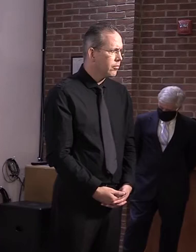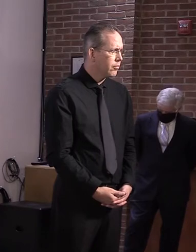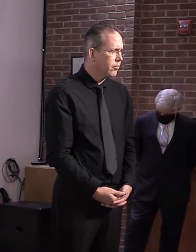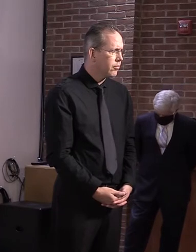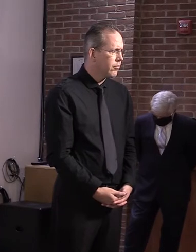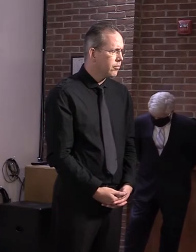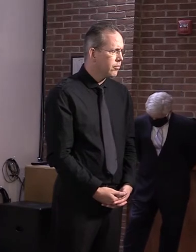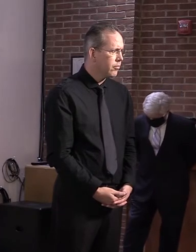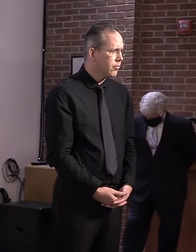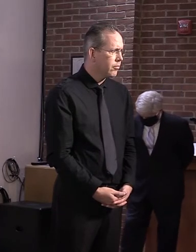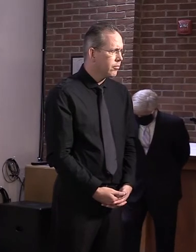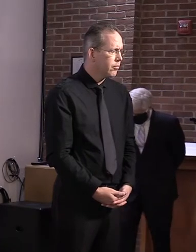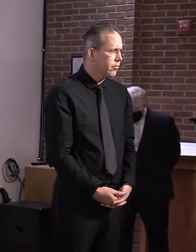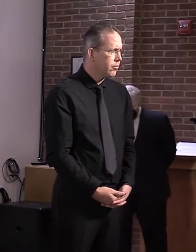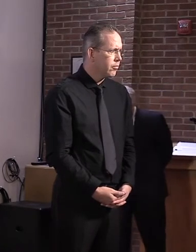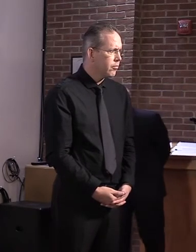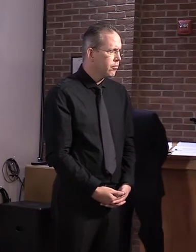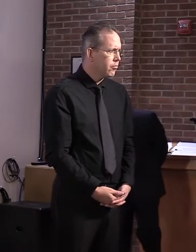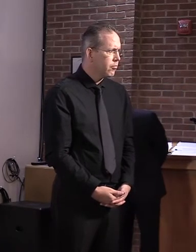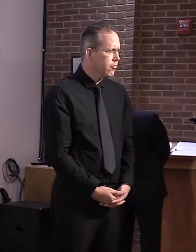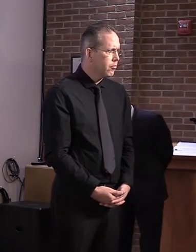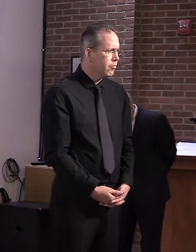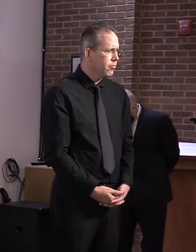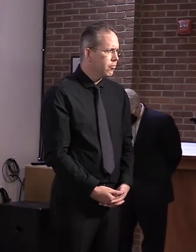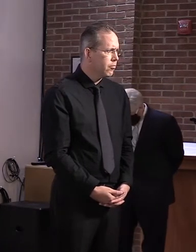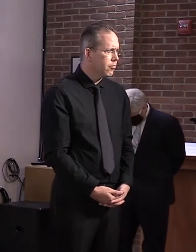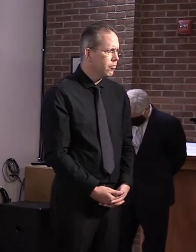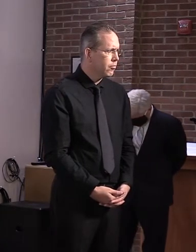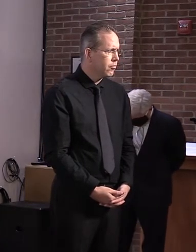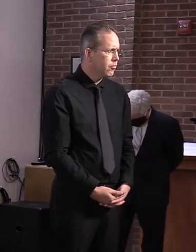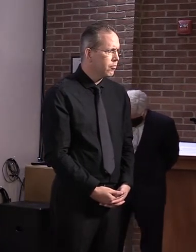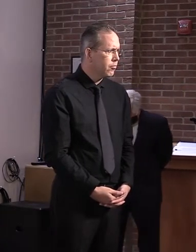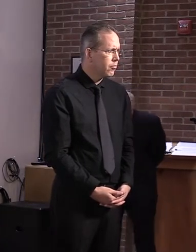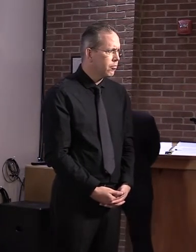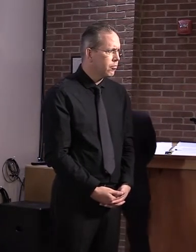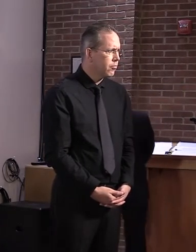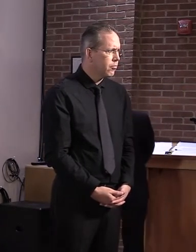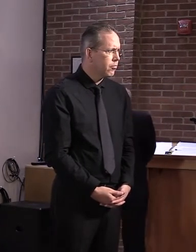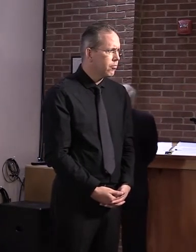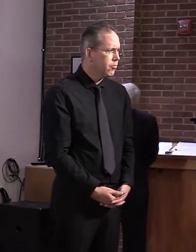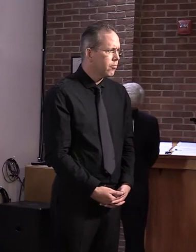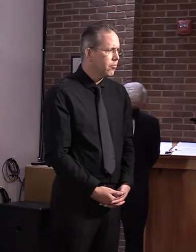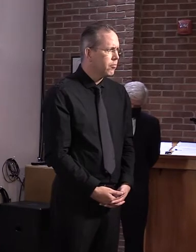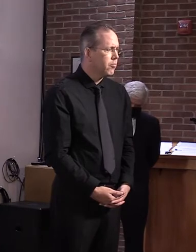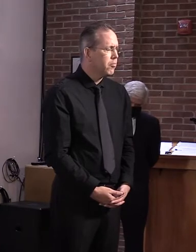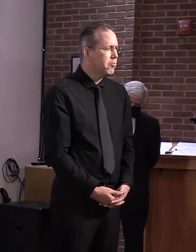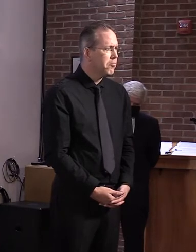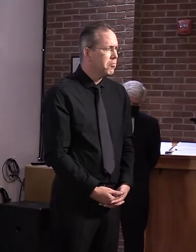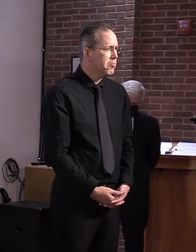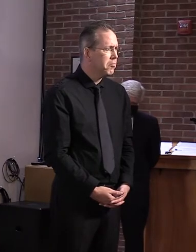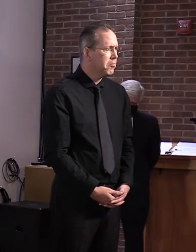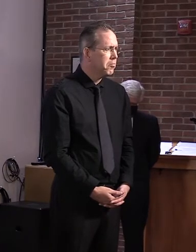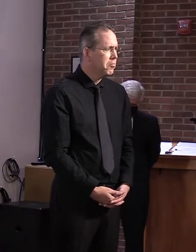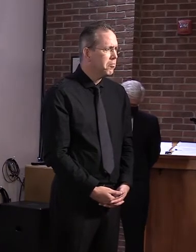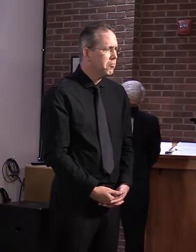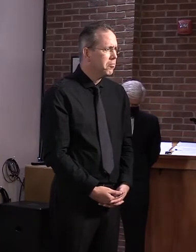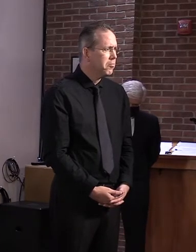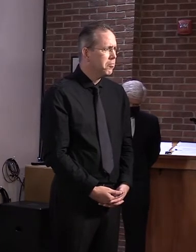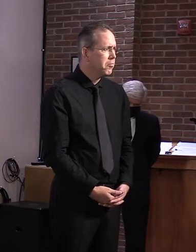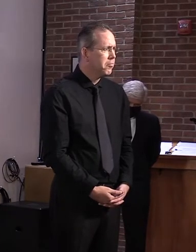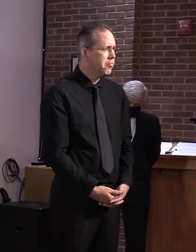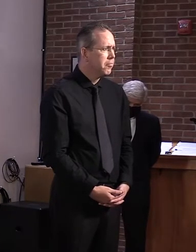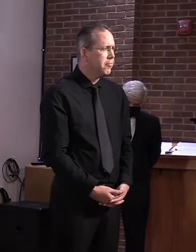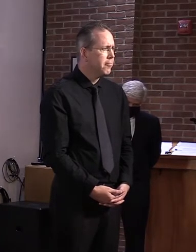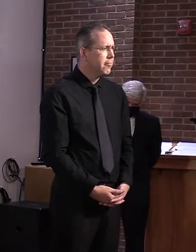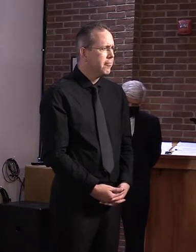the situation from what the expectations were of student behavior before that happened, before you sent that out?